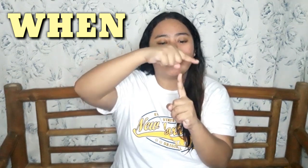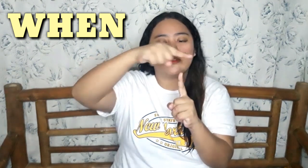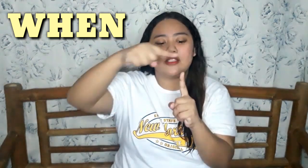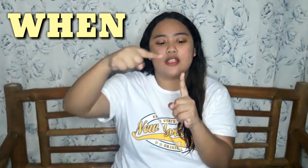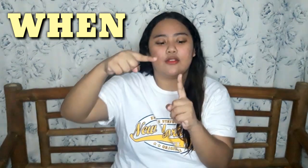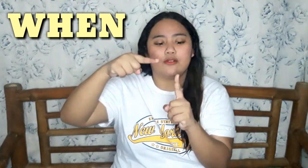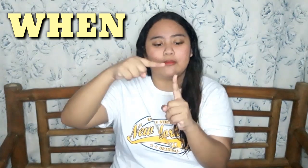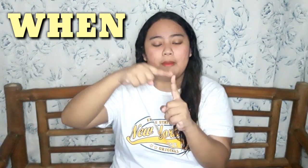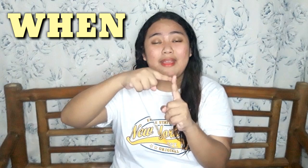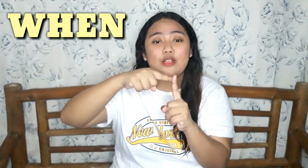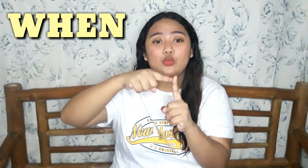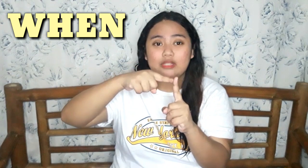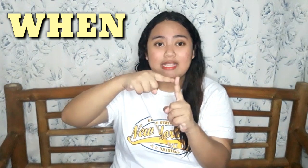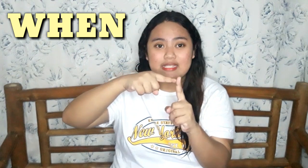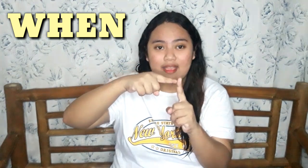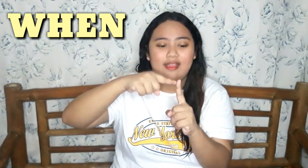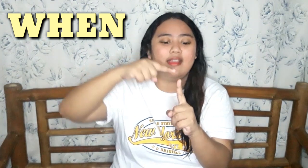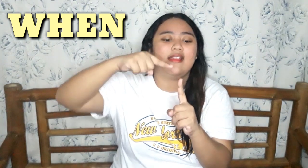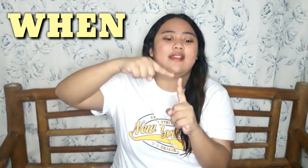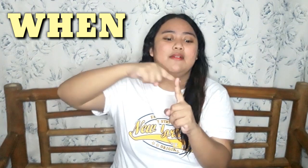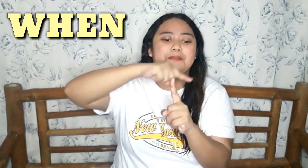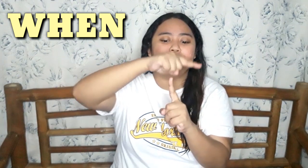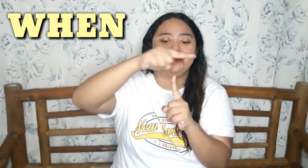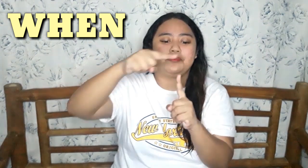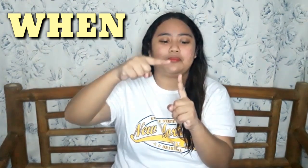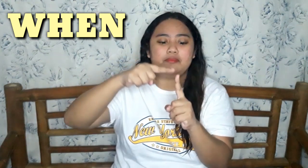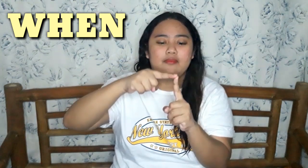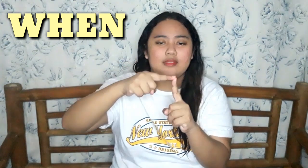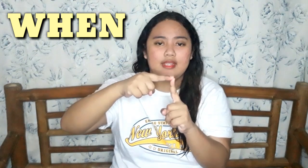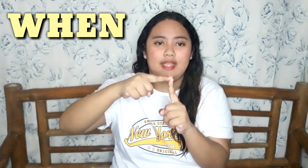papaikutin niya to. Papaikutan niya. Yan.